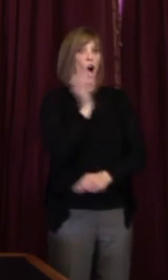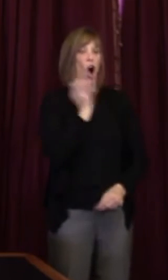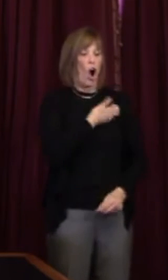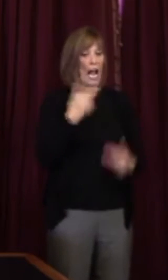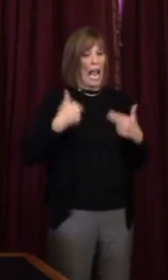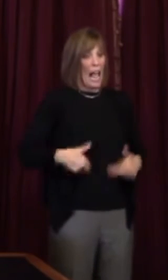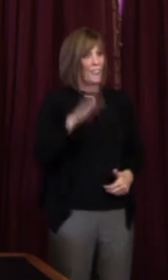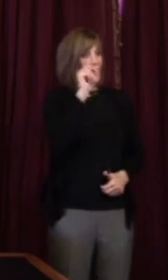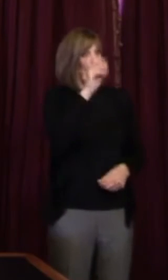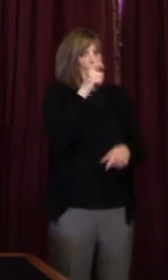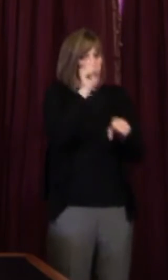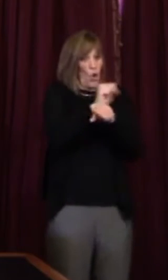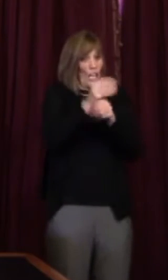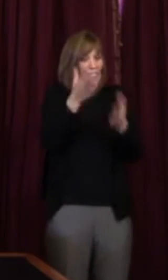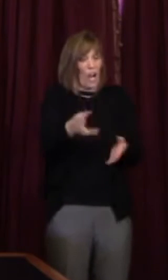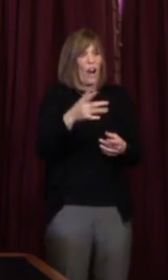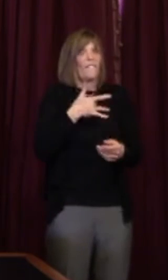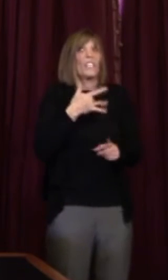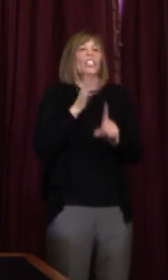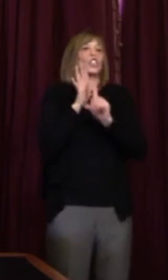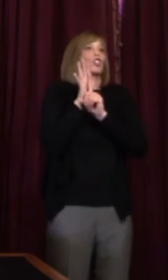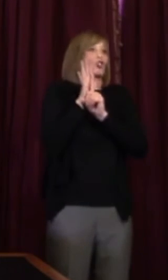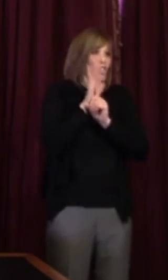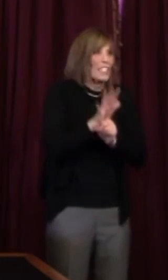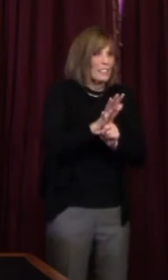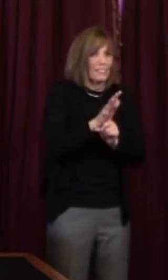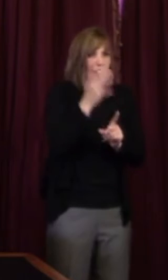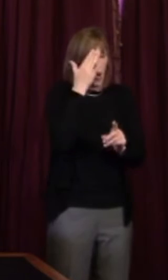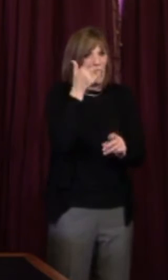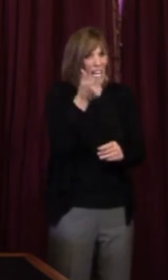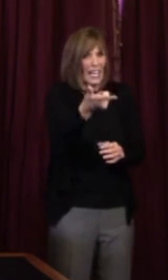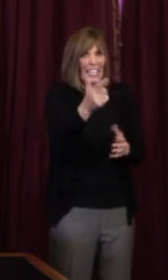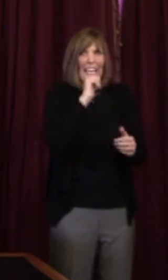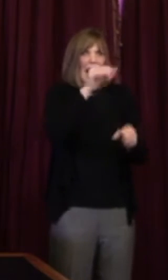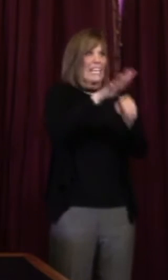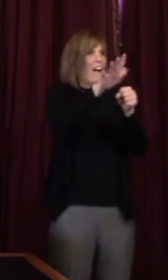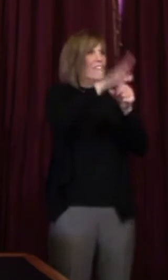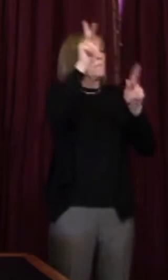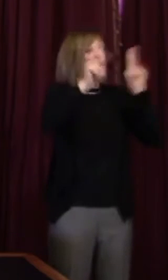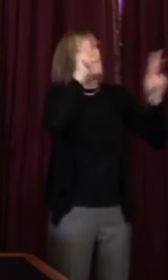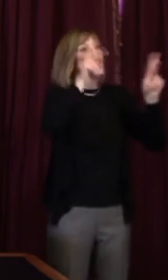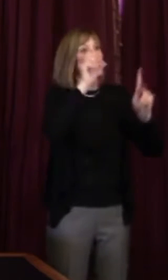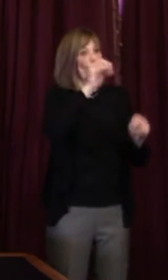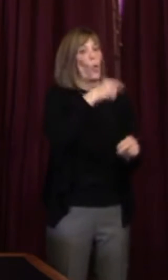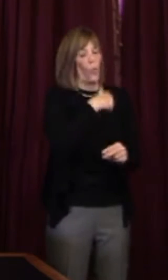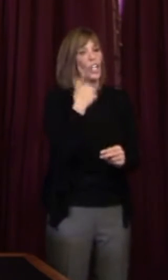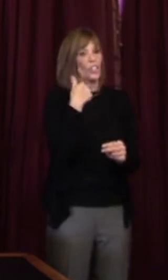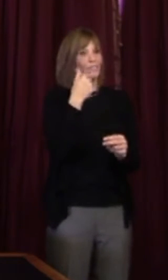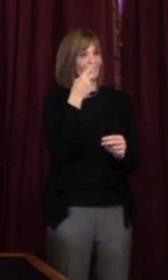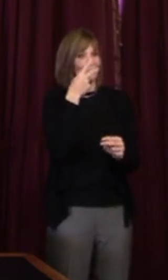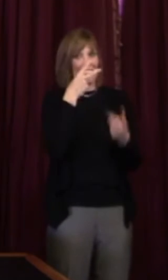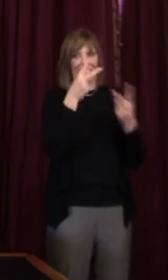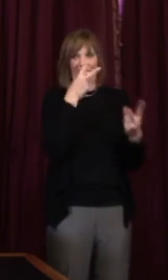are just a stressed commodity, you know, for lack of a better word. And so they're seeing